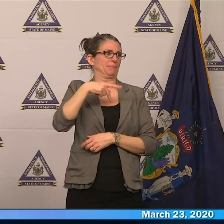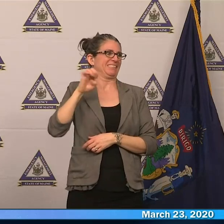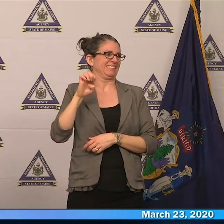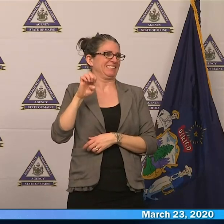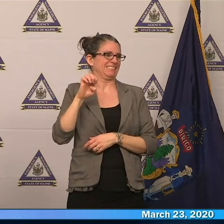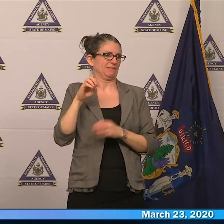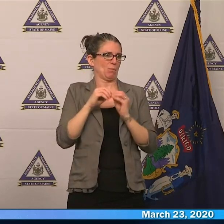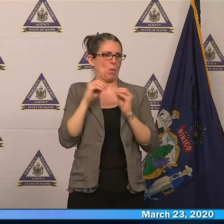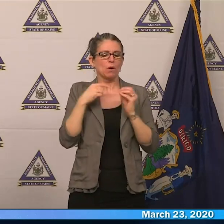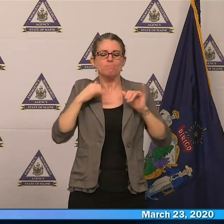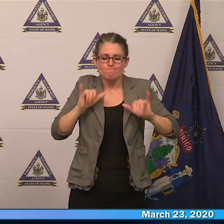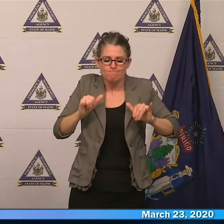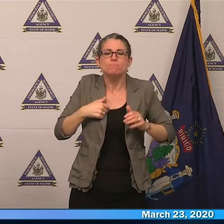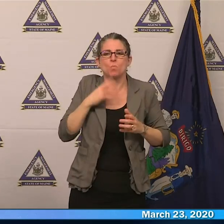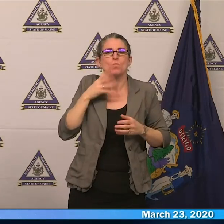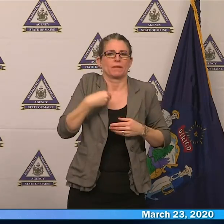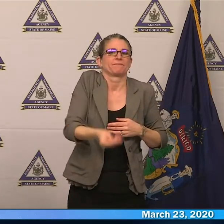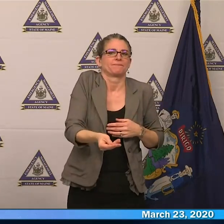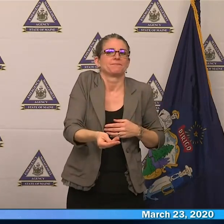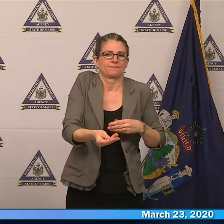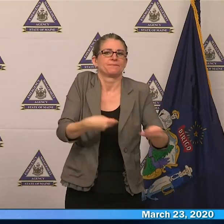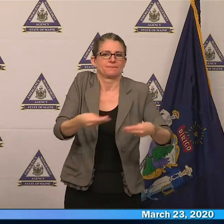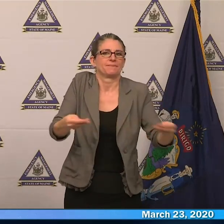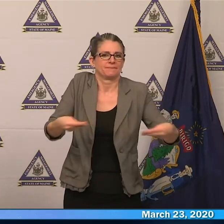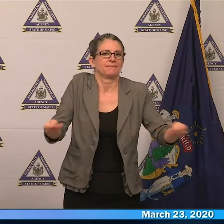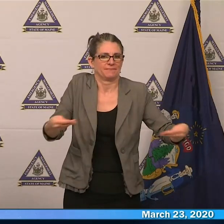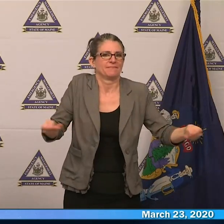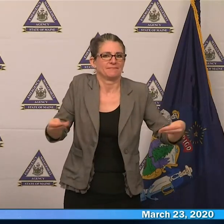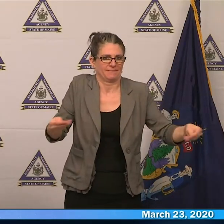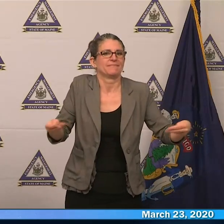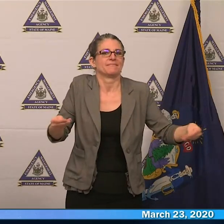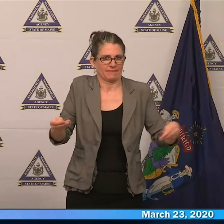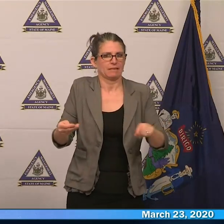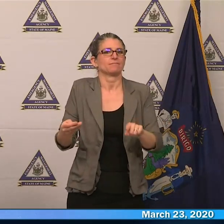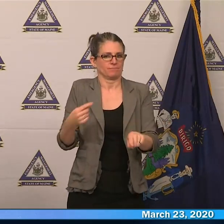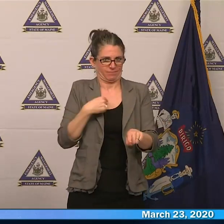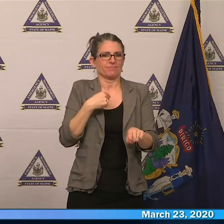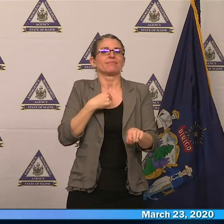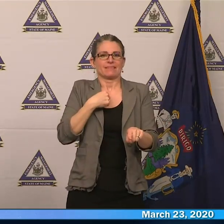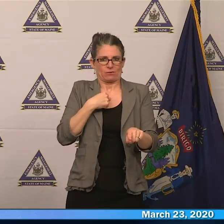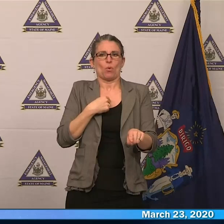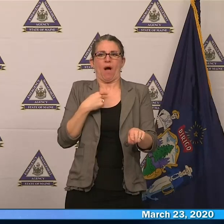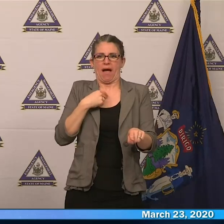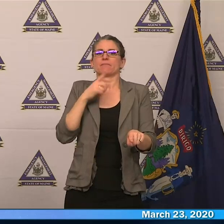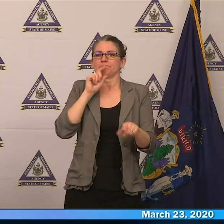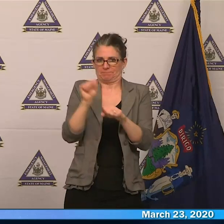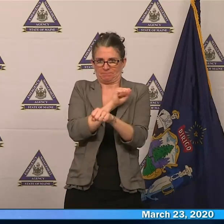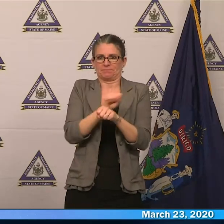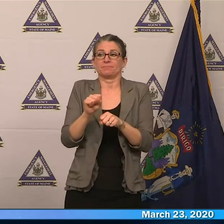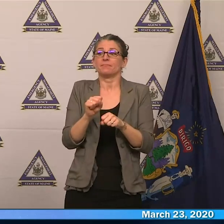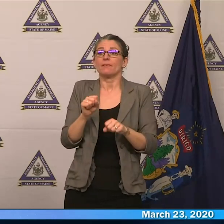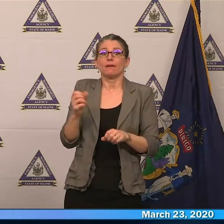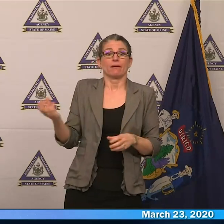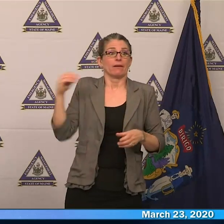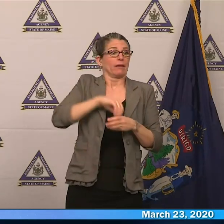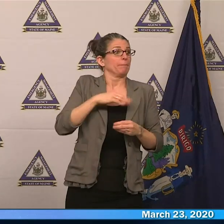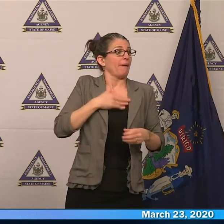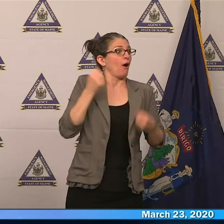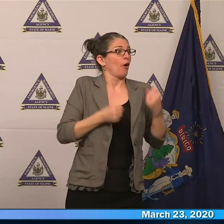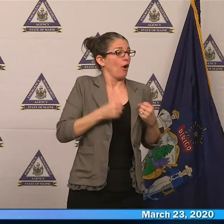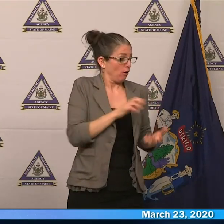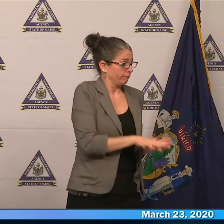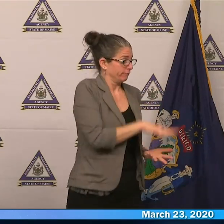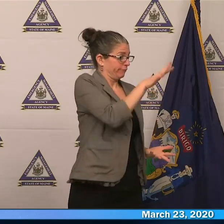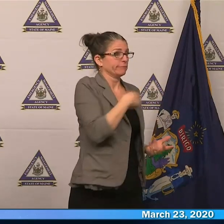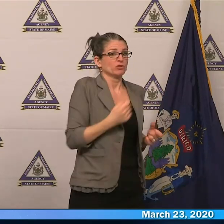everything they need. We stand by them and are continuing to work with them. We know that they, too, want to keep everyone in their community